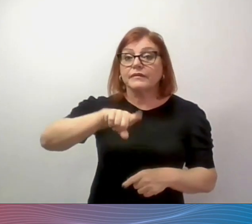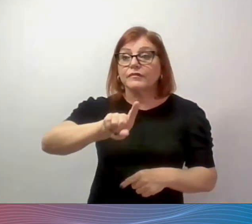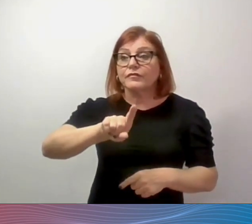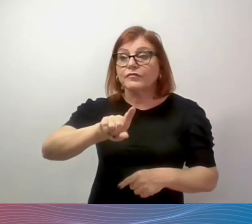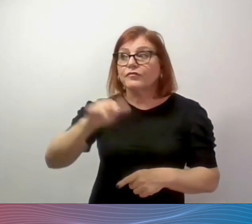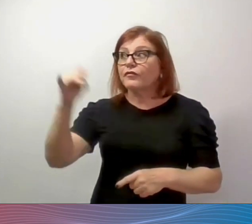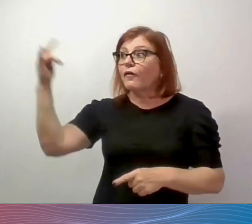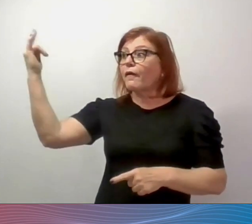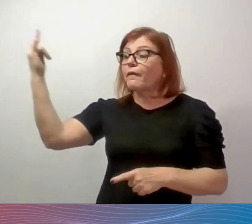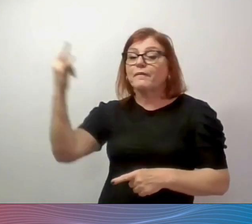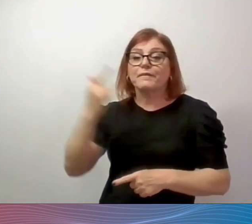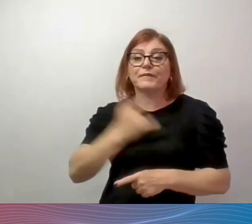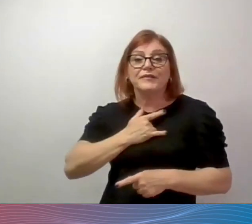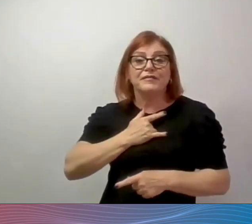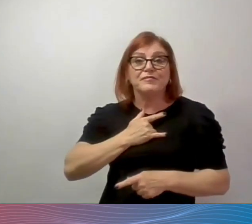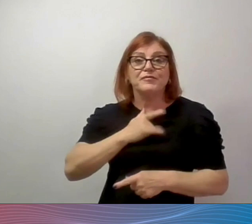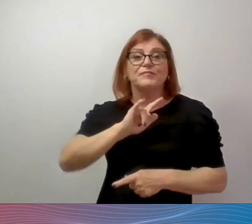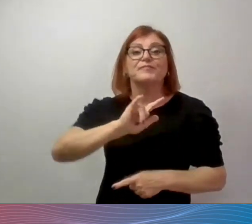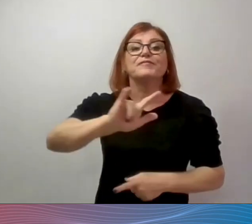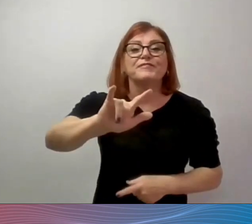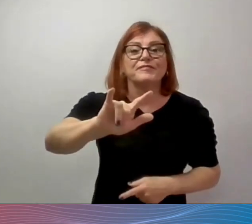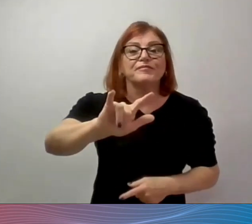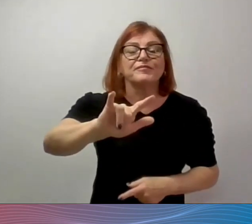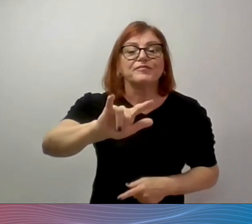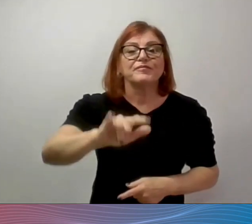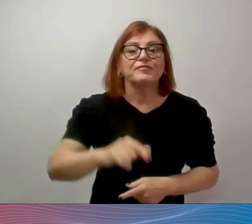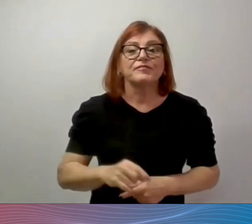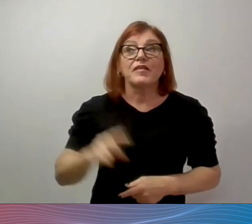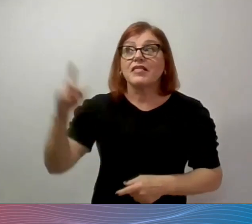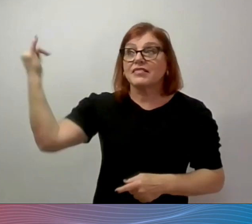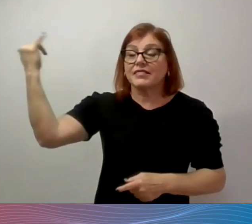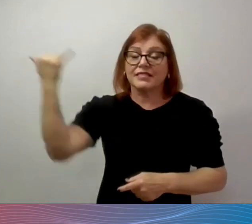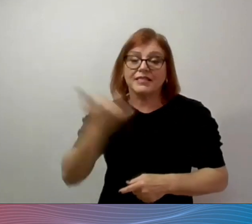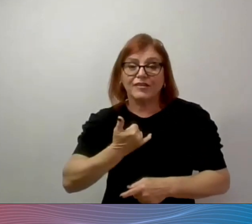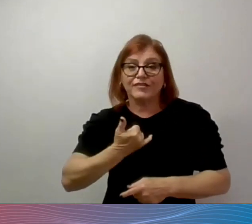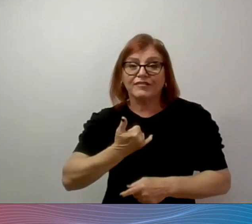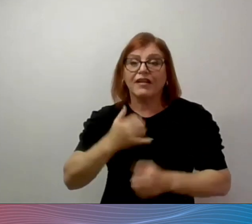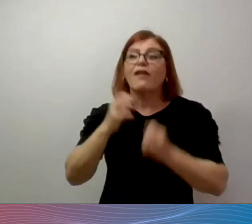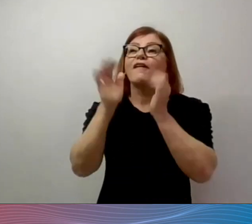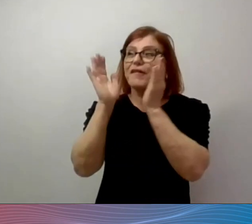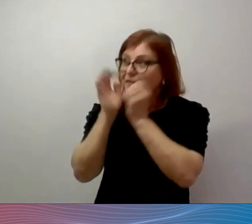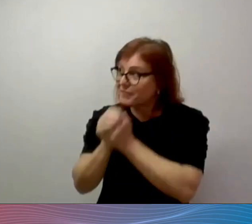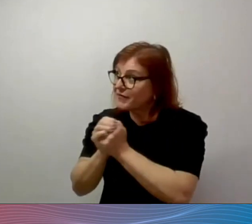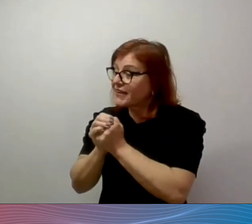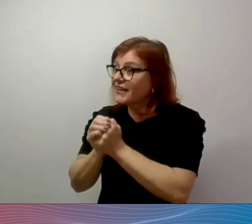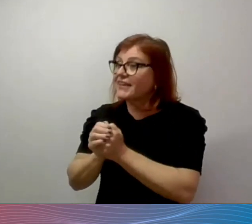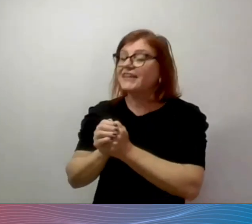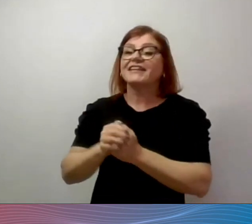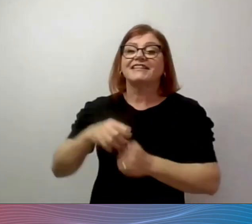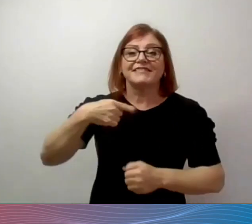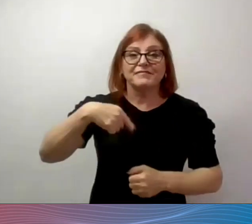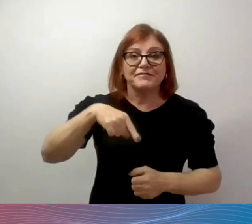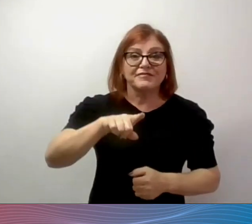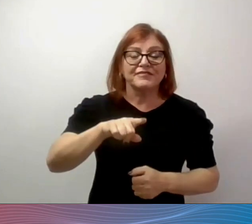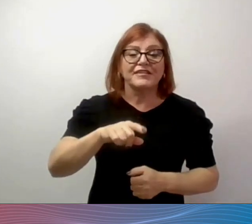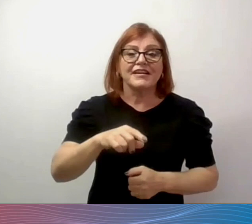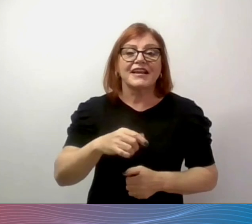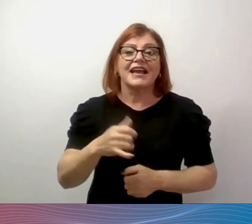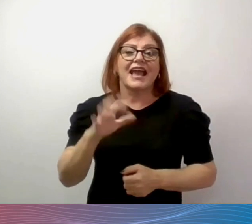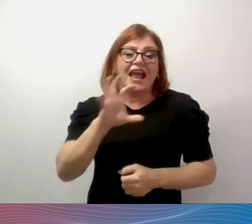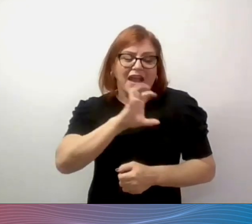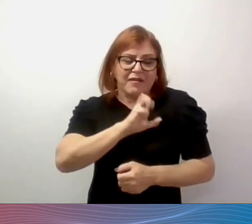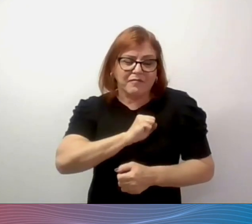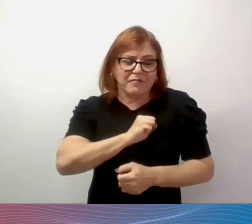Amém. Because God said so and amen. Segundo, por amor às pessoas. And second, for love, to salvar a alma. People, to save